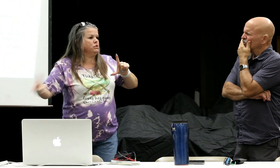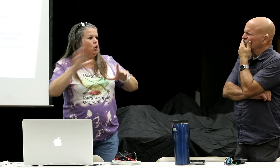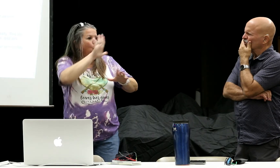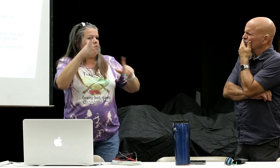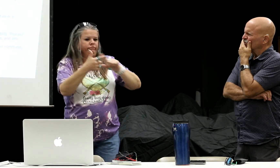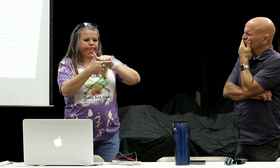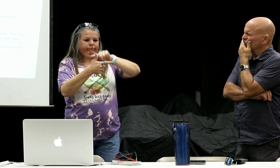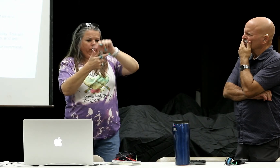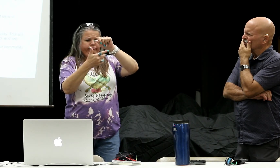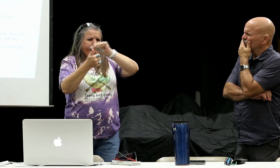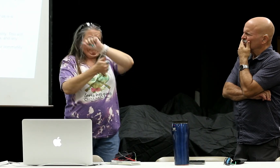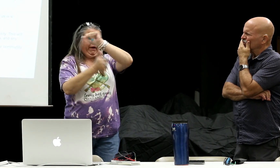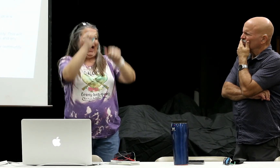Okay, thank you.